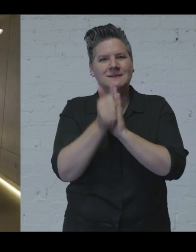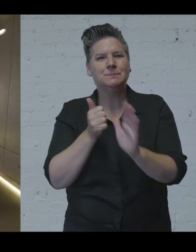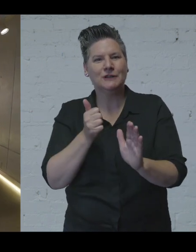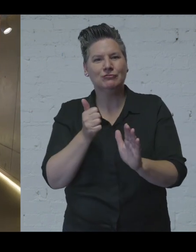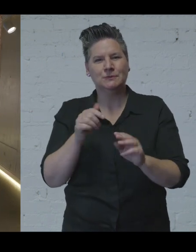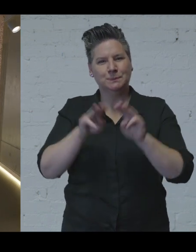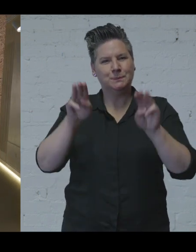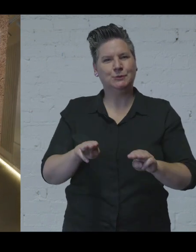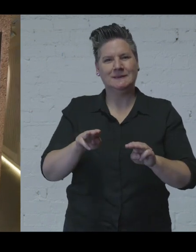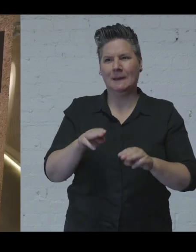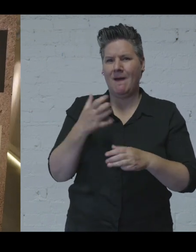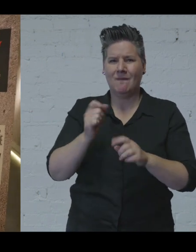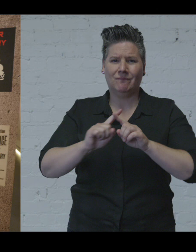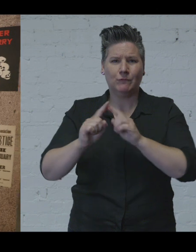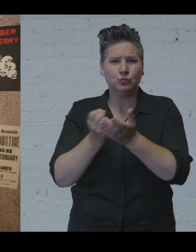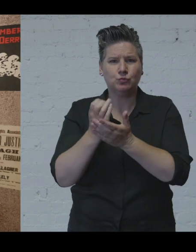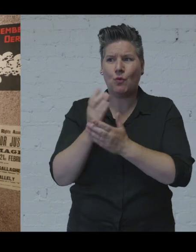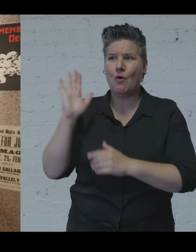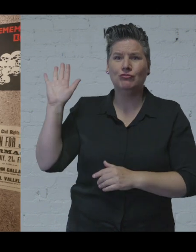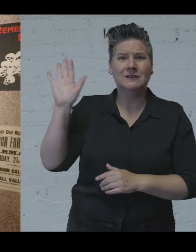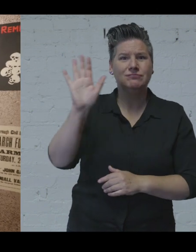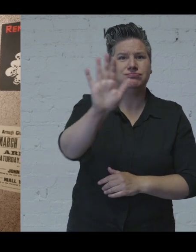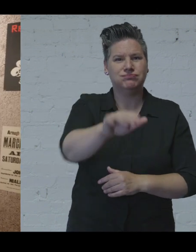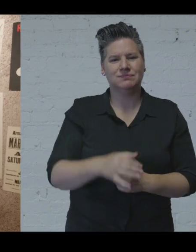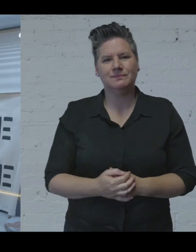have large type with a minimum of a 16 point.